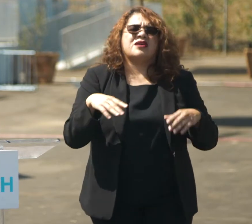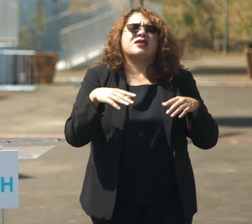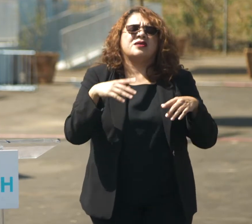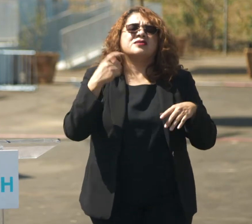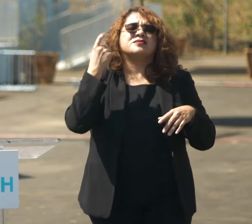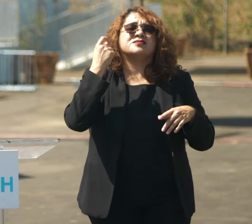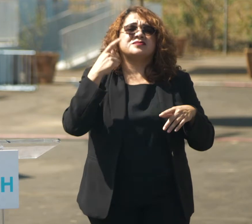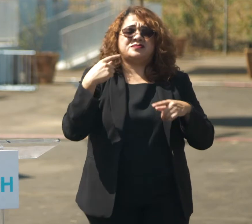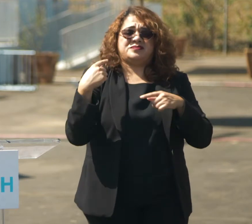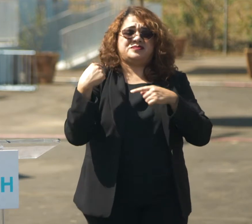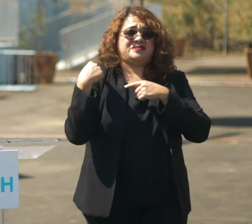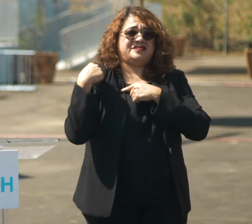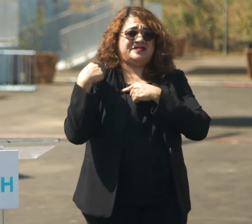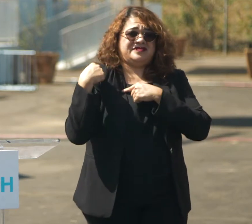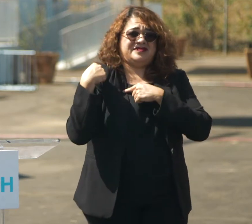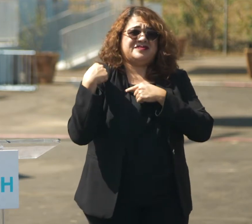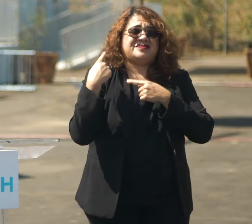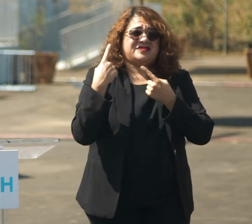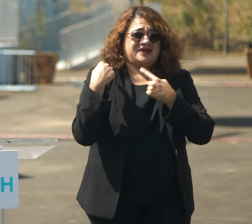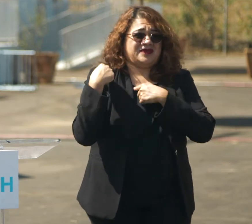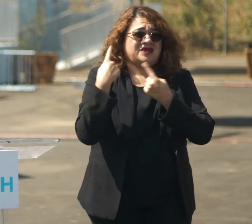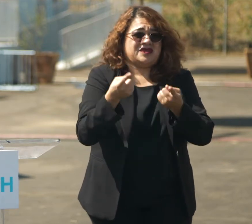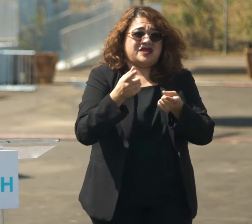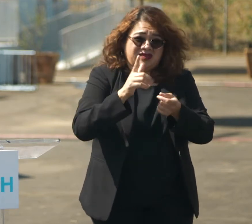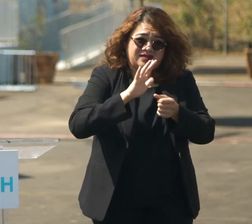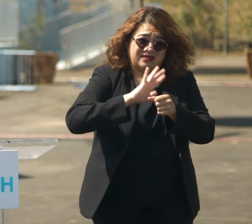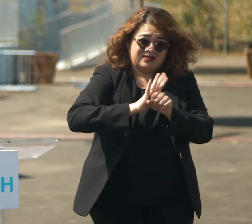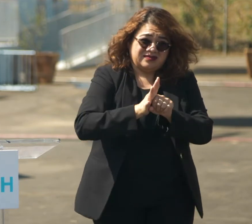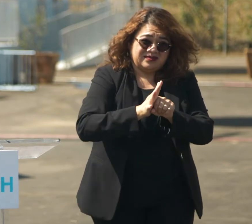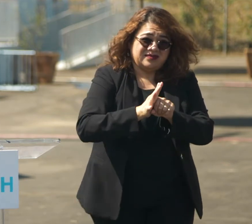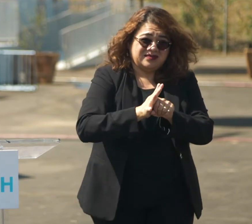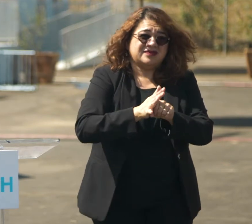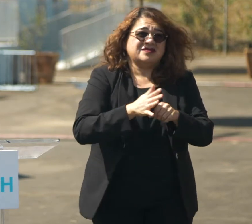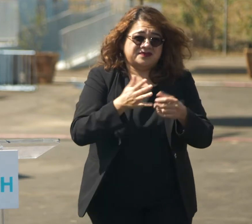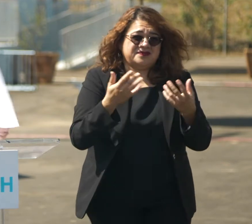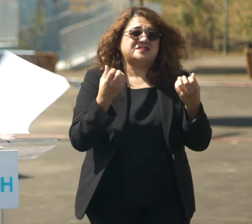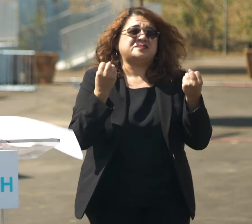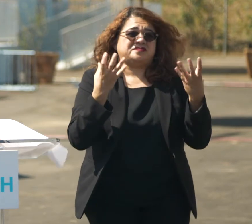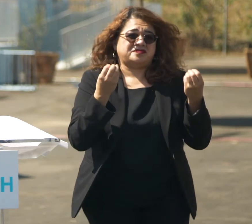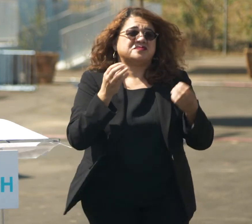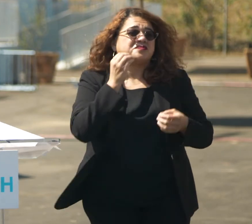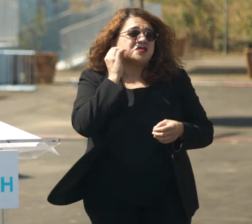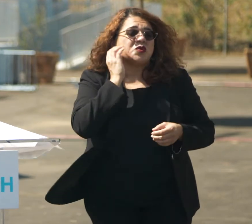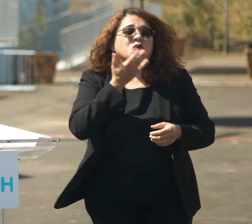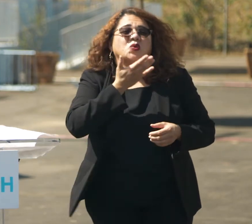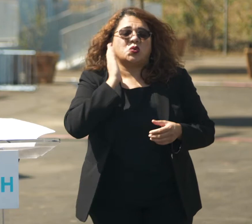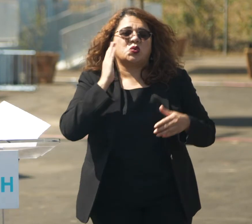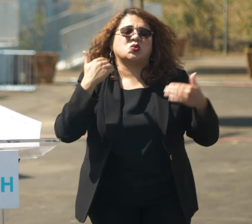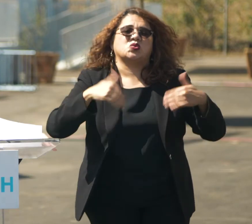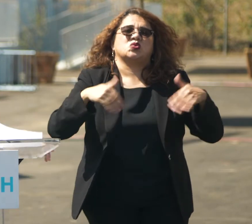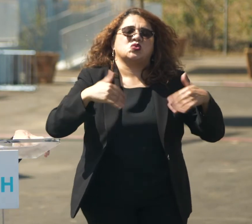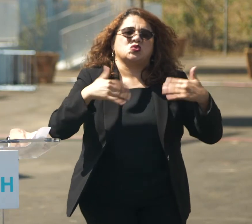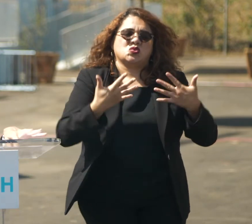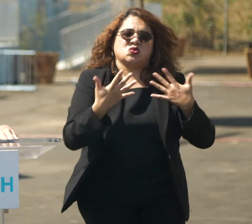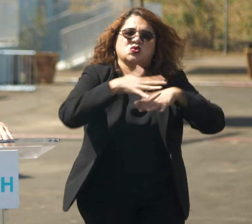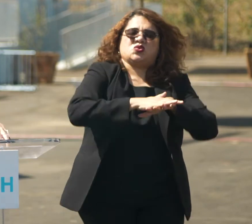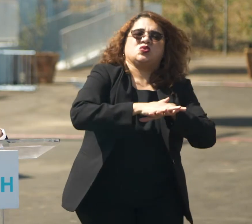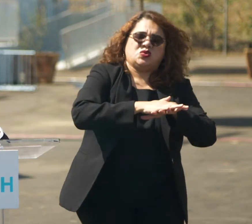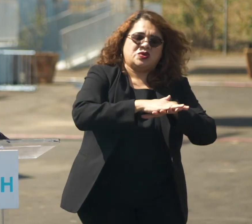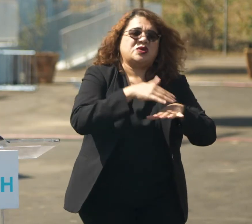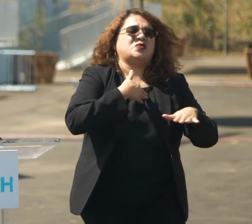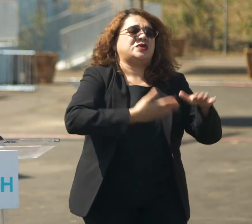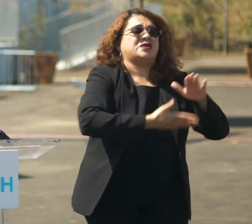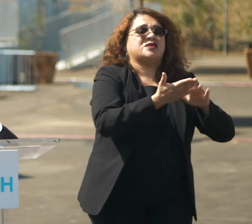to protect people experiencing homelessness and those who provide services to them from an ongoing spread of COVID-19. We've operated